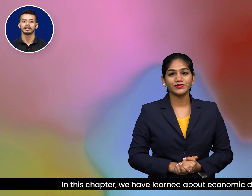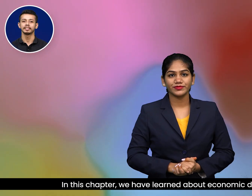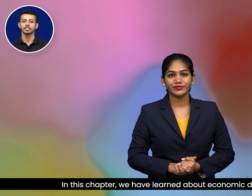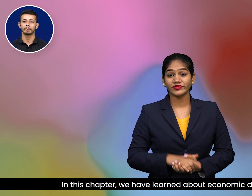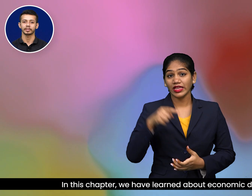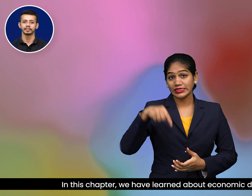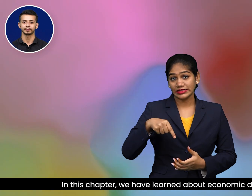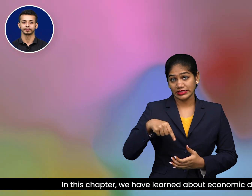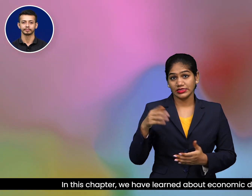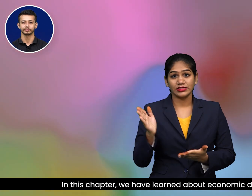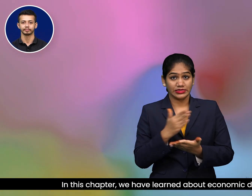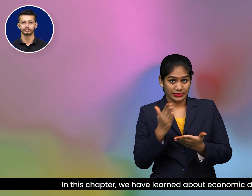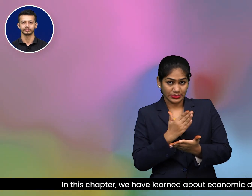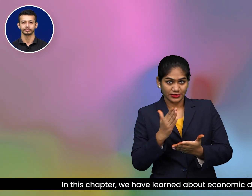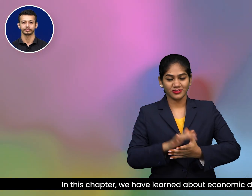In this chapter,